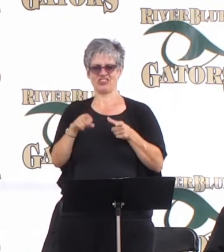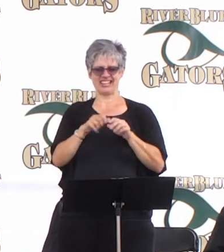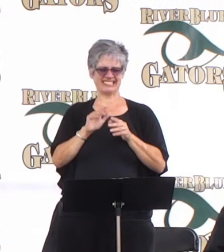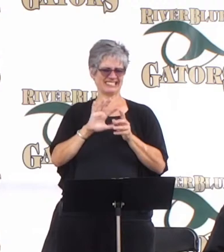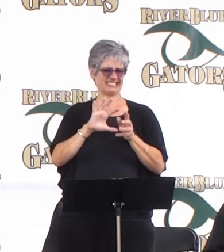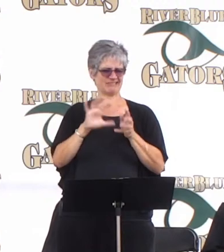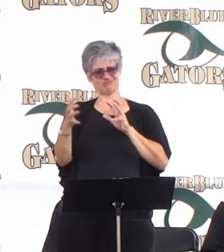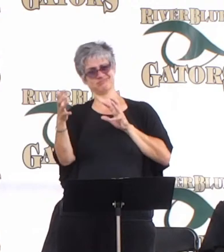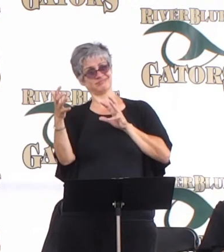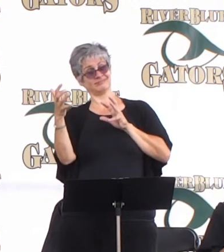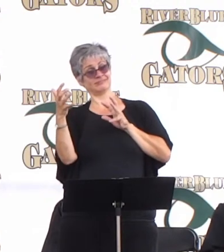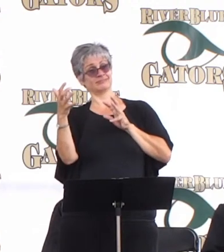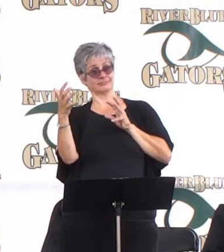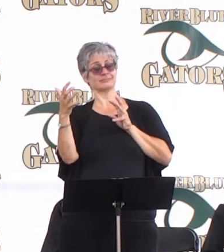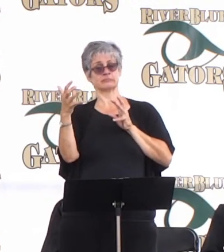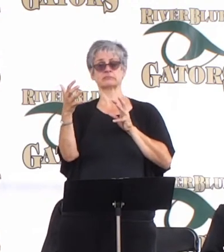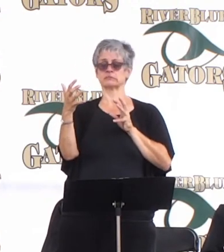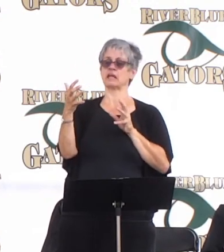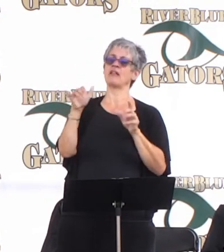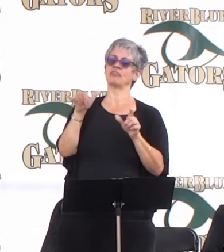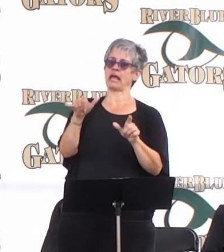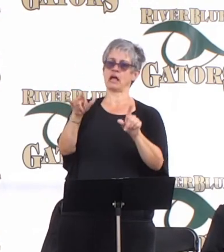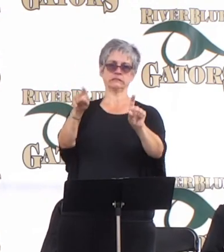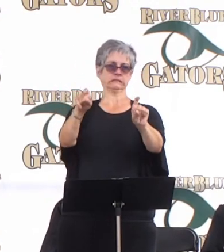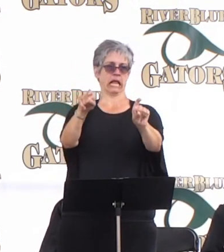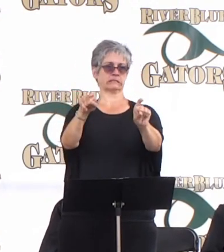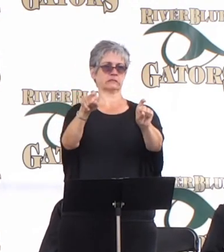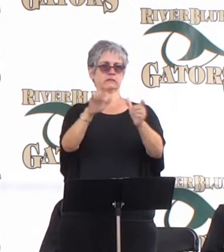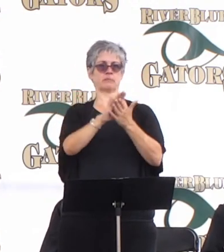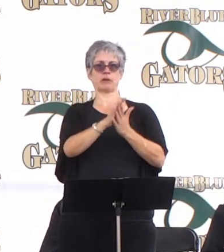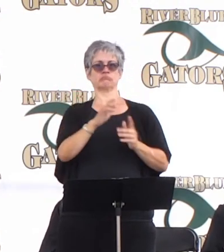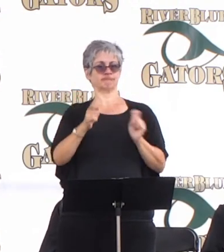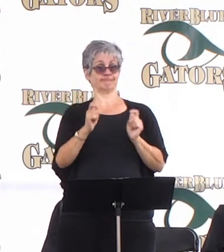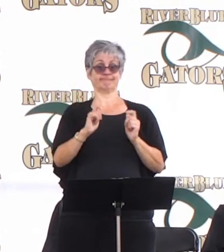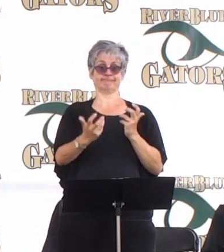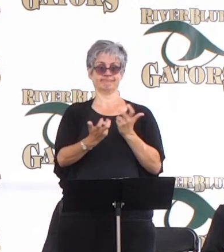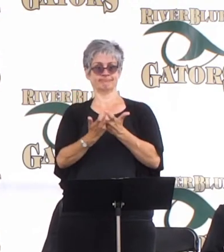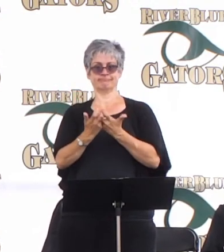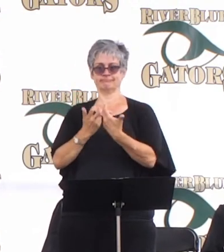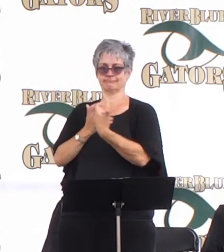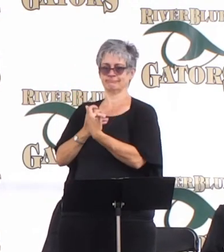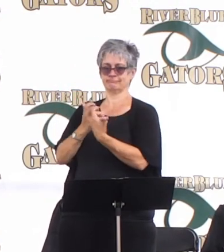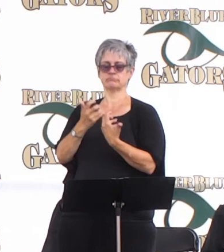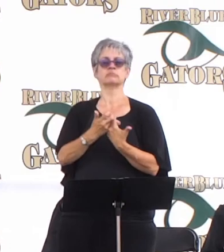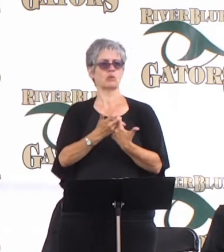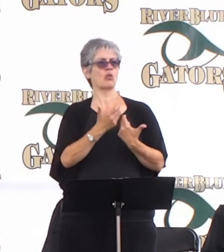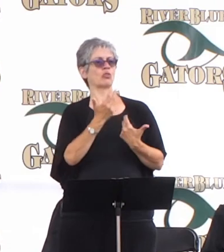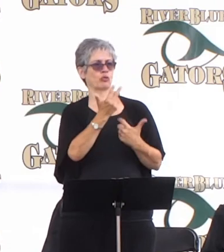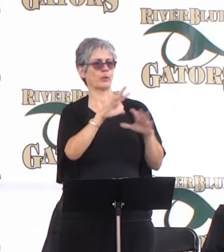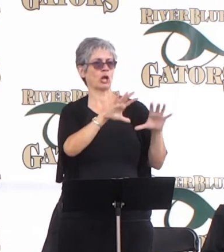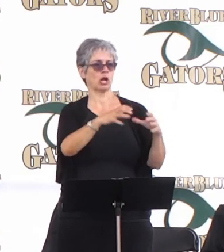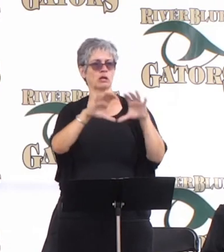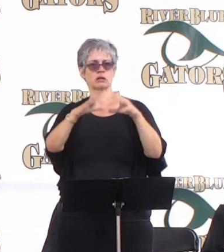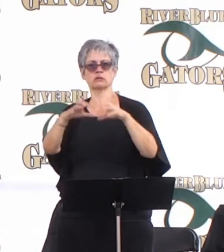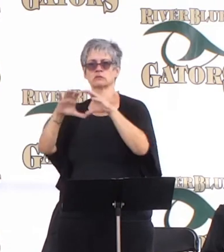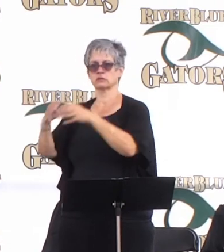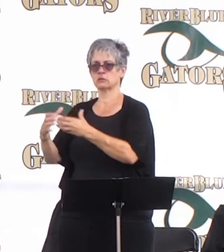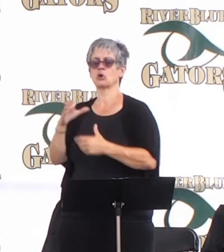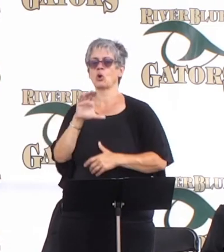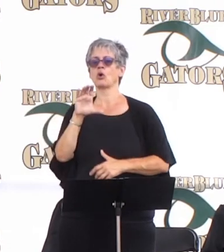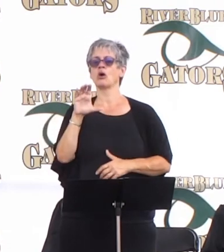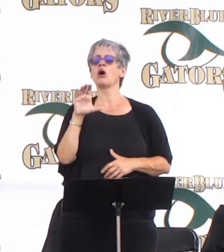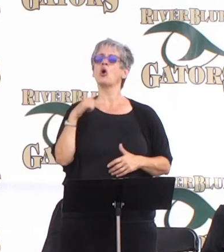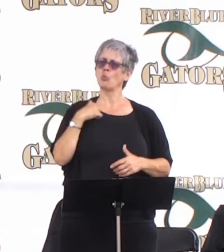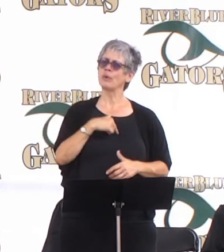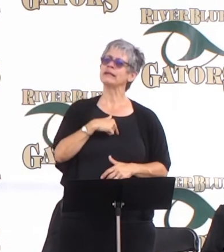chaos, this trait has been tested more than any other time. In three separate cohorts, we found our rhythm. For more